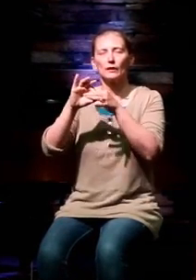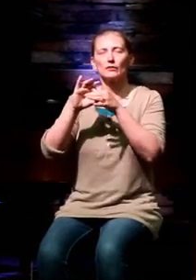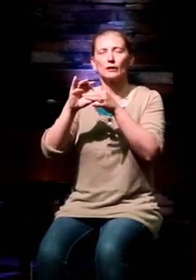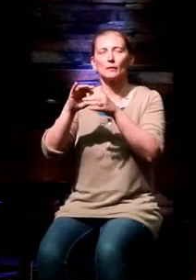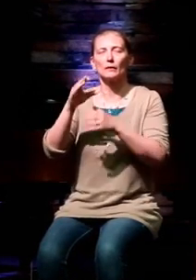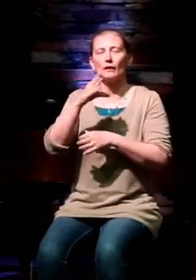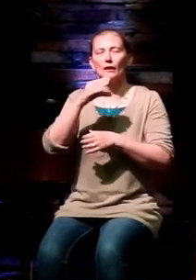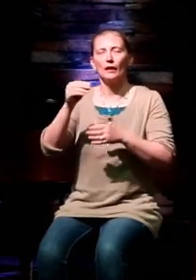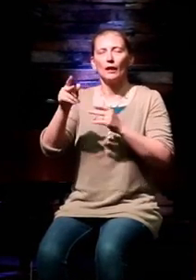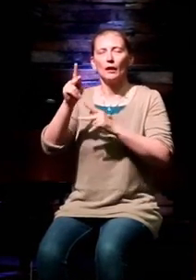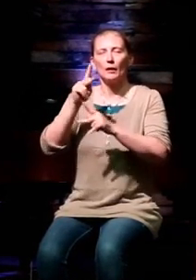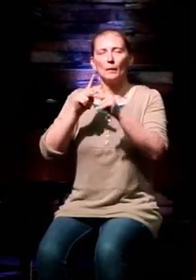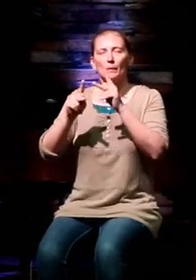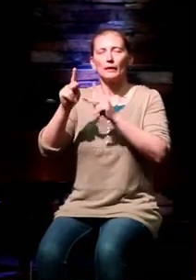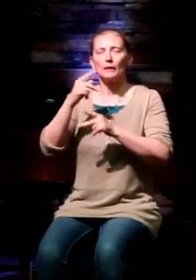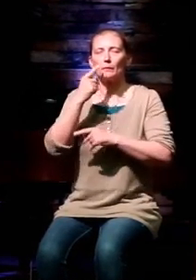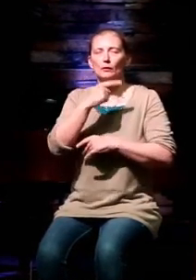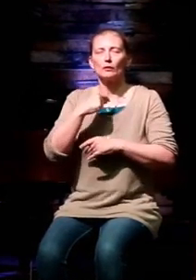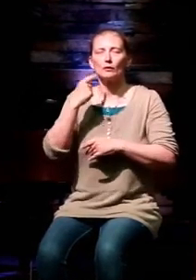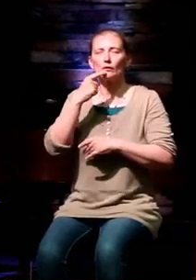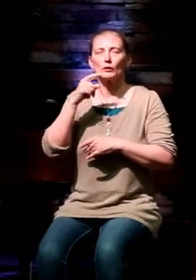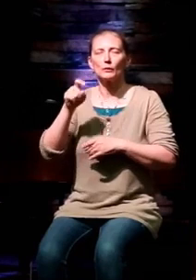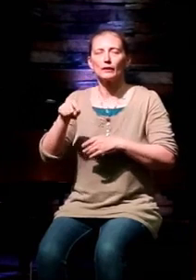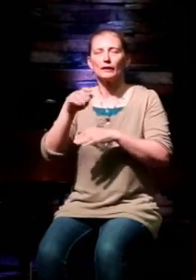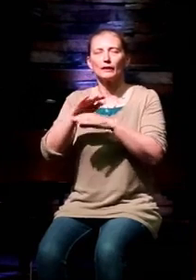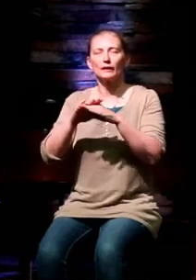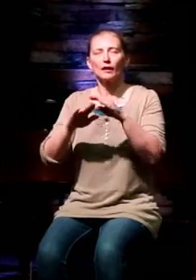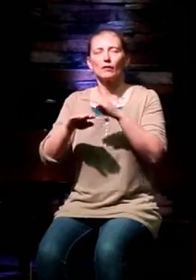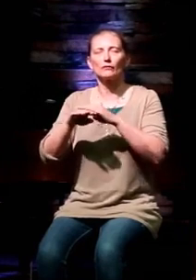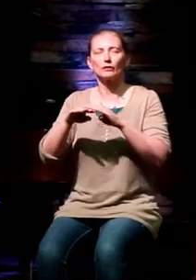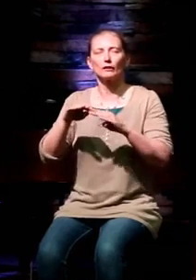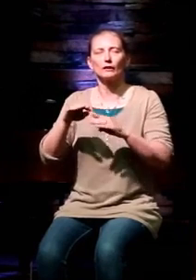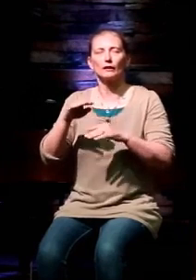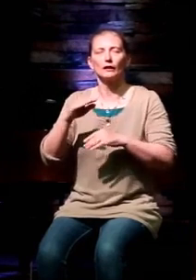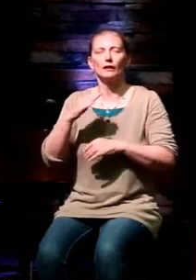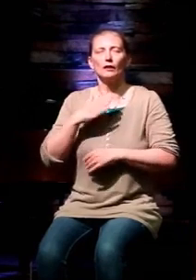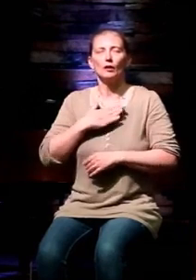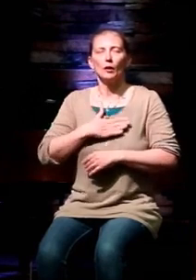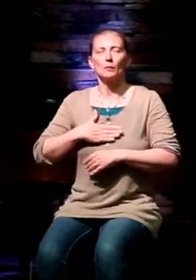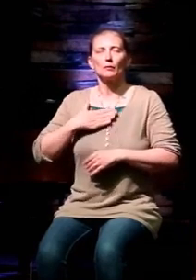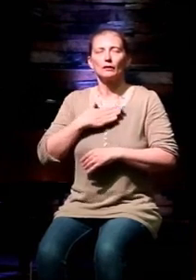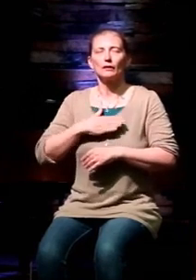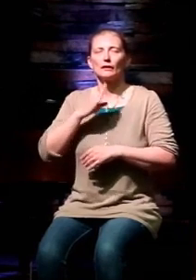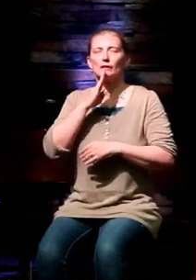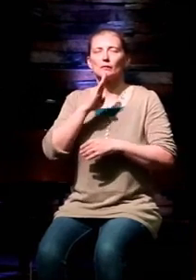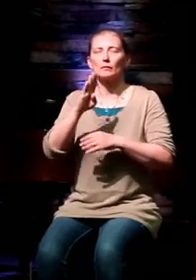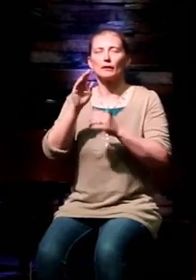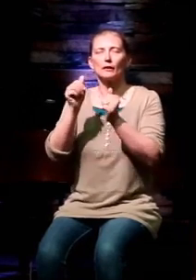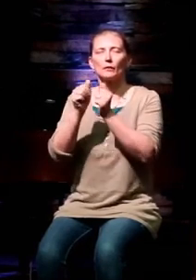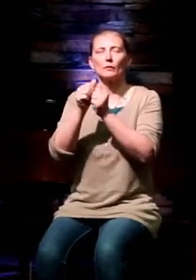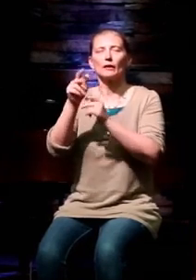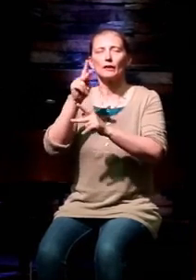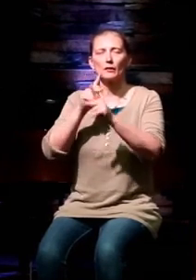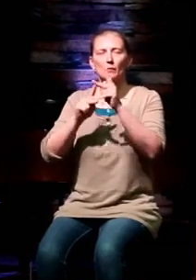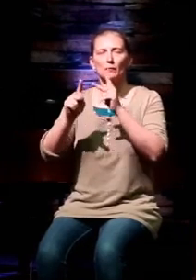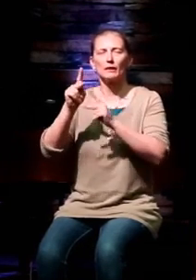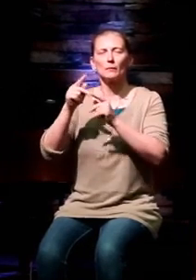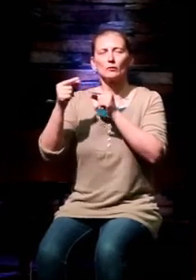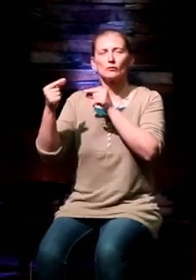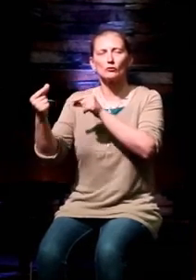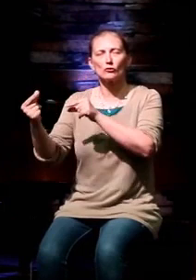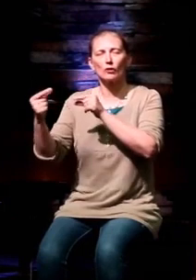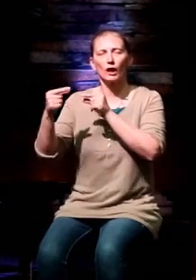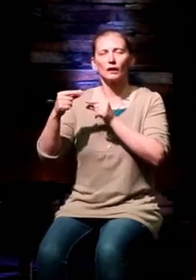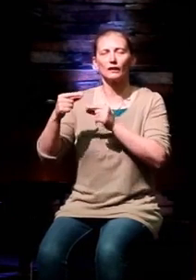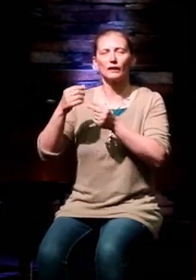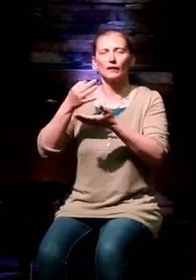comfort and your strength. I pray for those that are struggling financially, Lord. I pray that through all of these needs, that